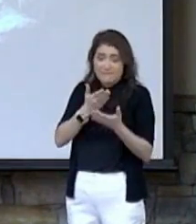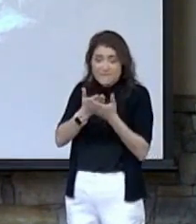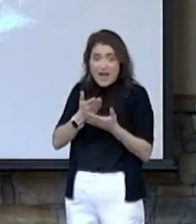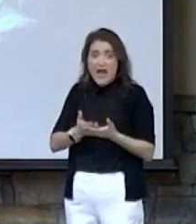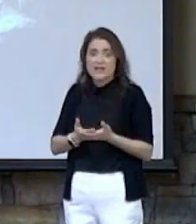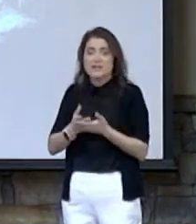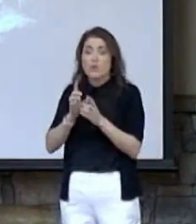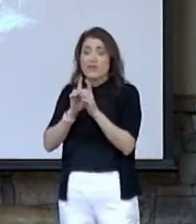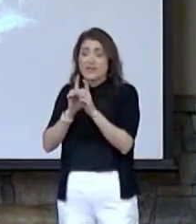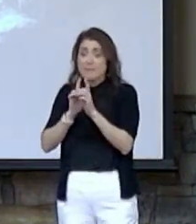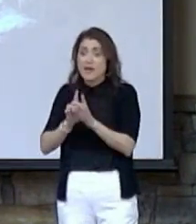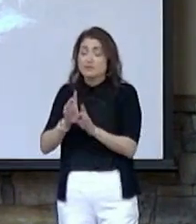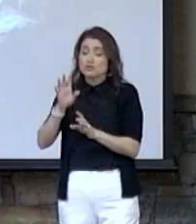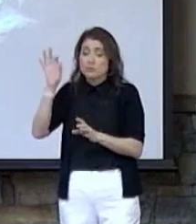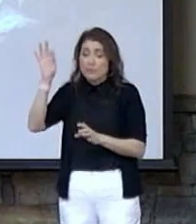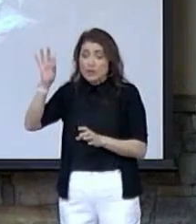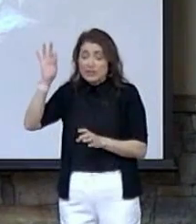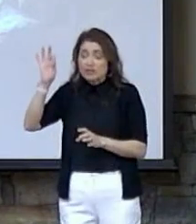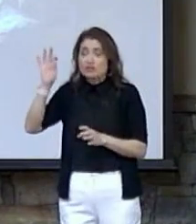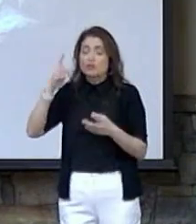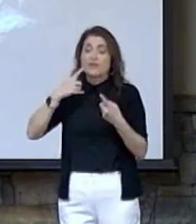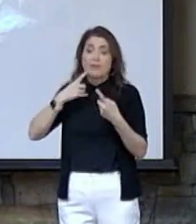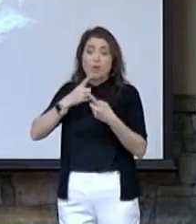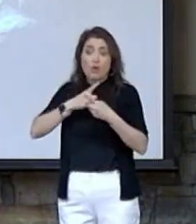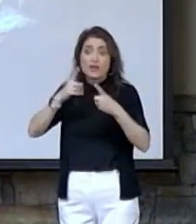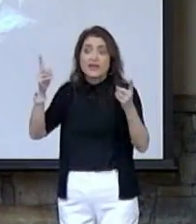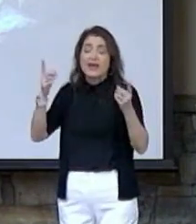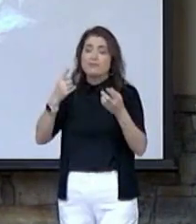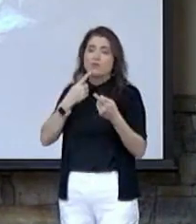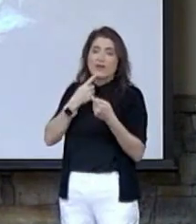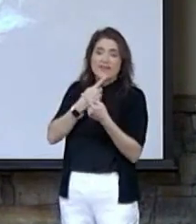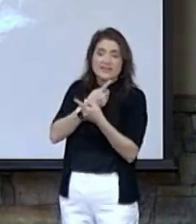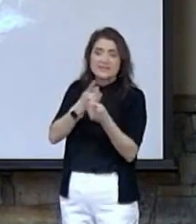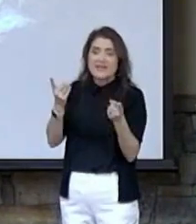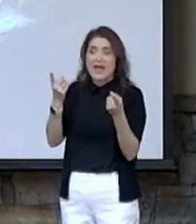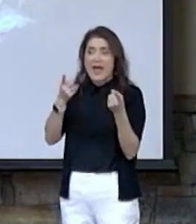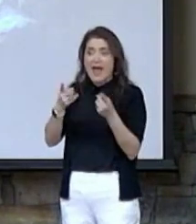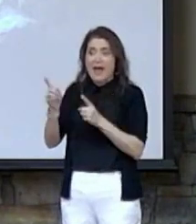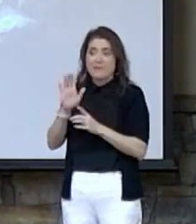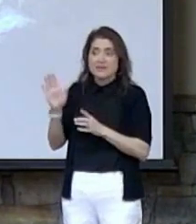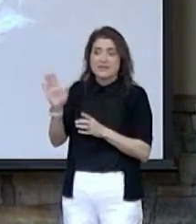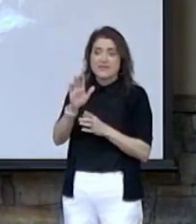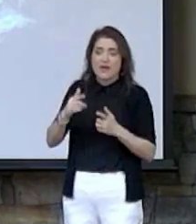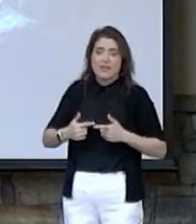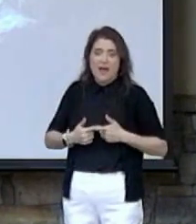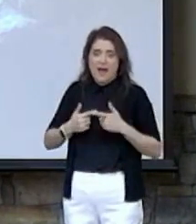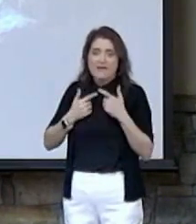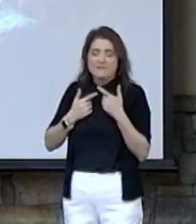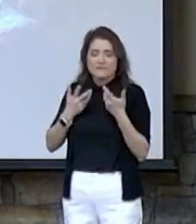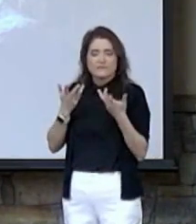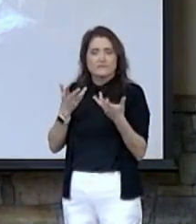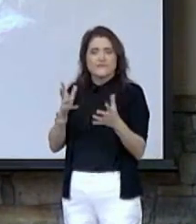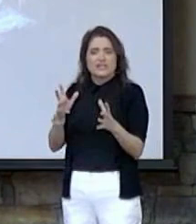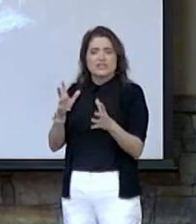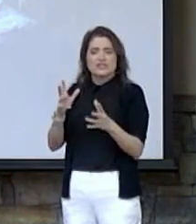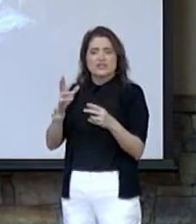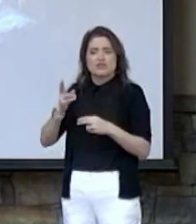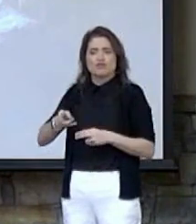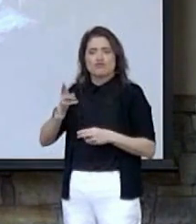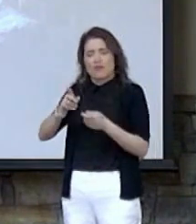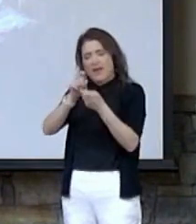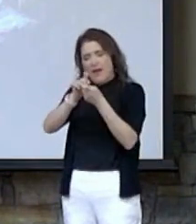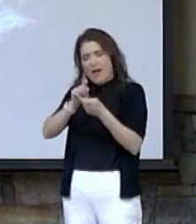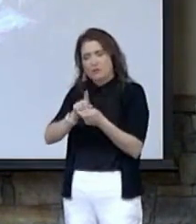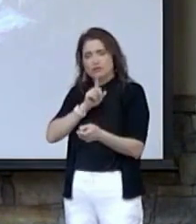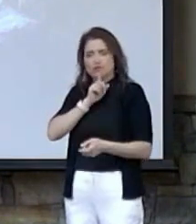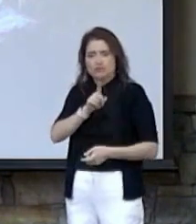preached, what they proclaimed, what they said happened in their lives is historically accurate and